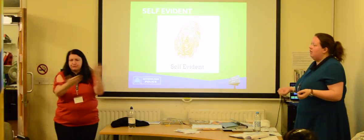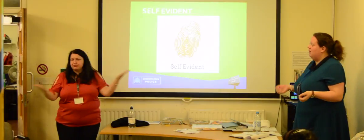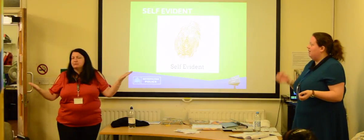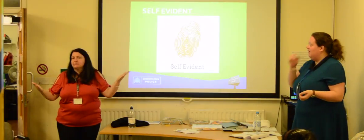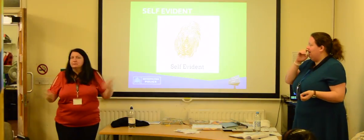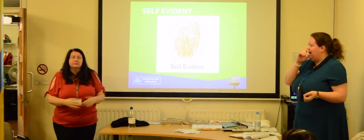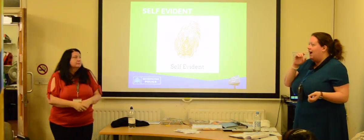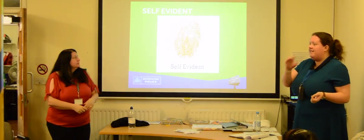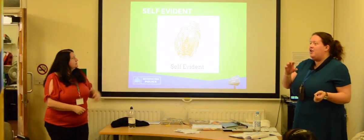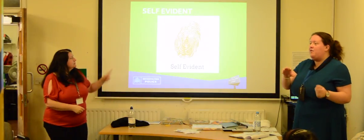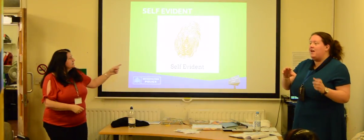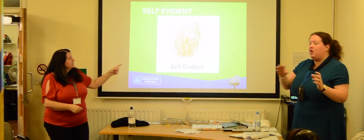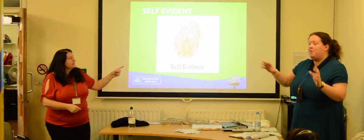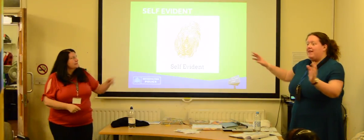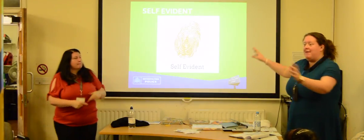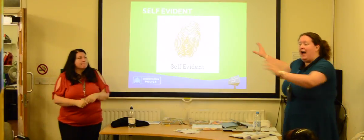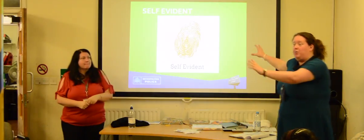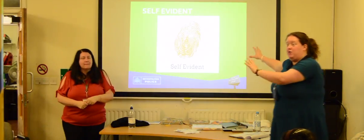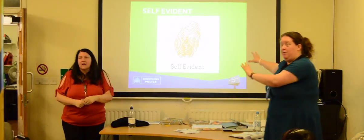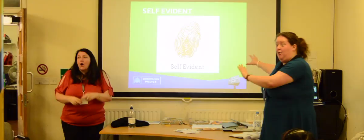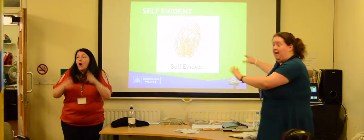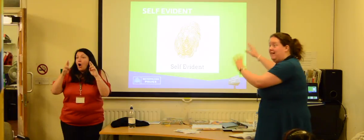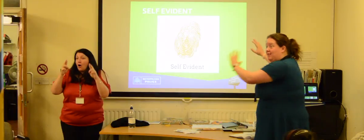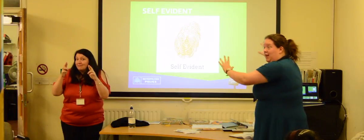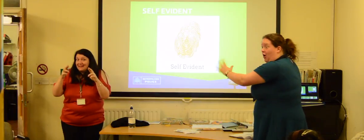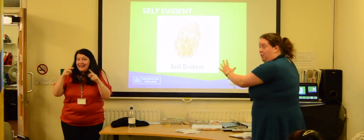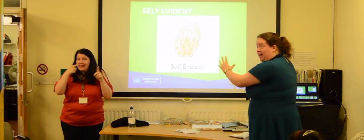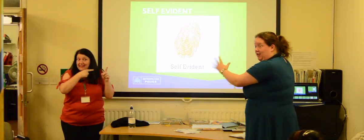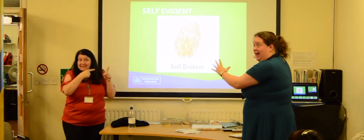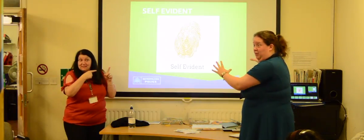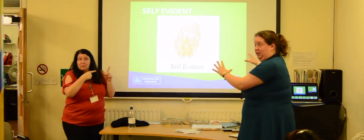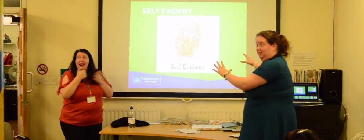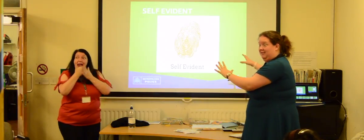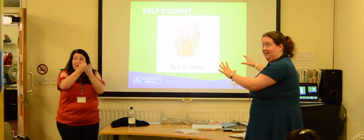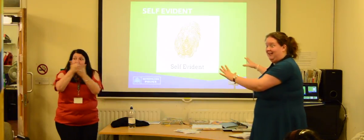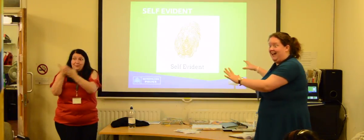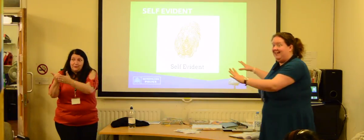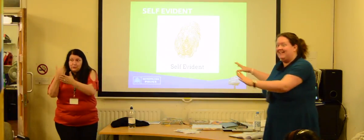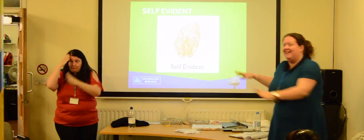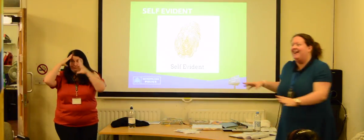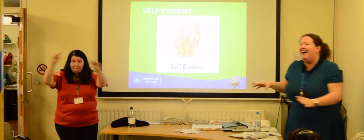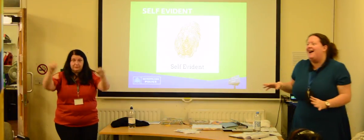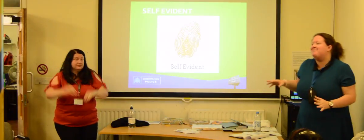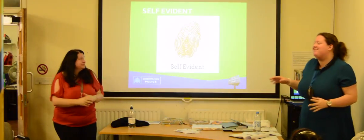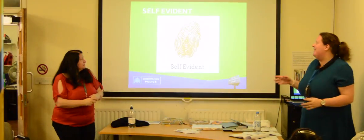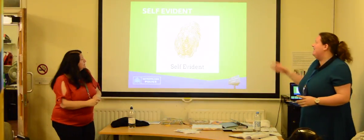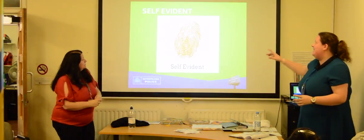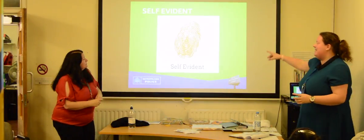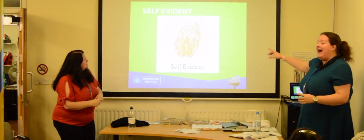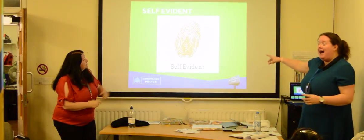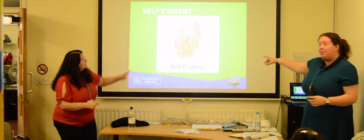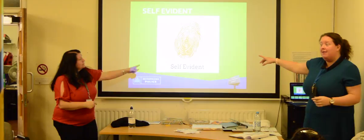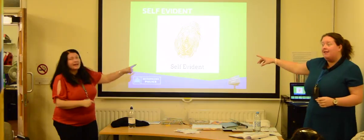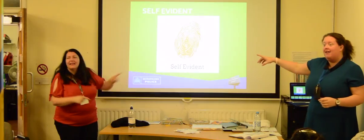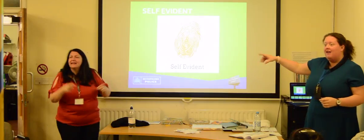Now, I said hopefully I've got something that might help you report, and this is what I'm hoping is going to help you. Okay? This